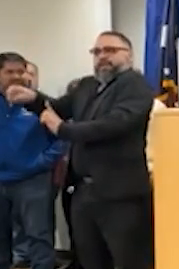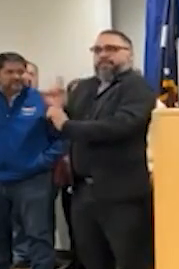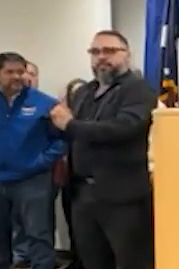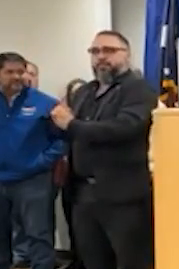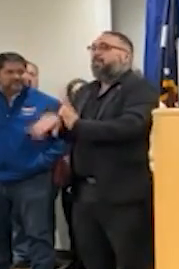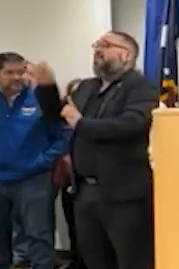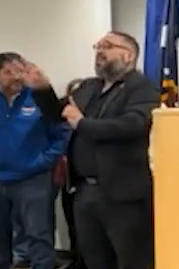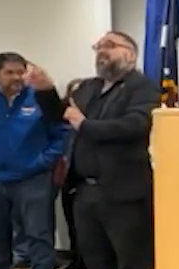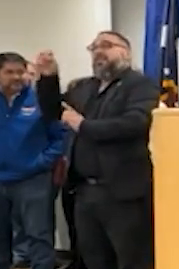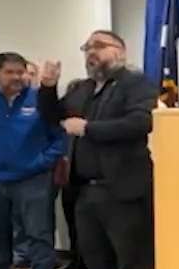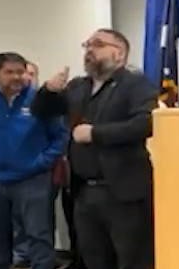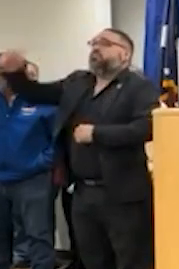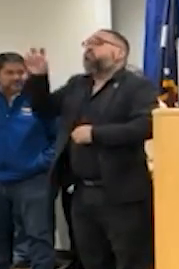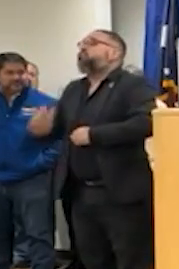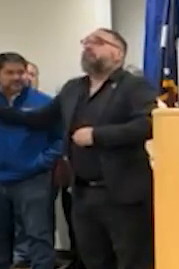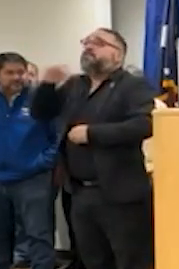if you don't need to travel,